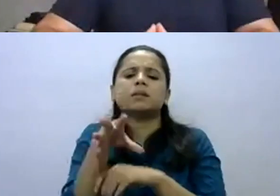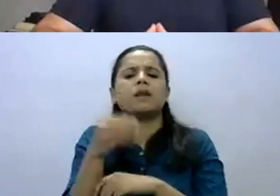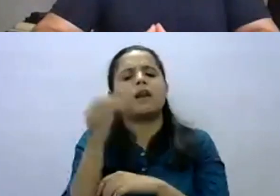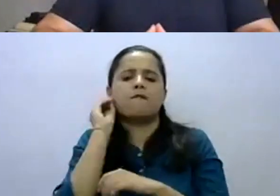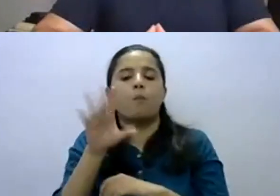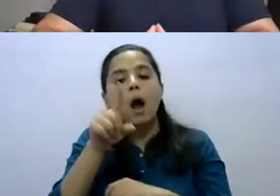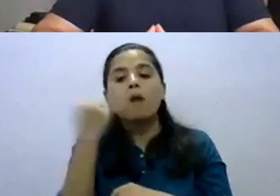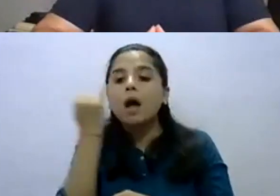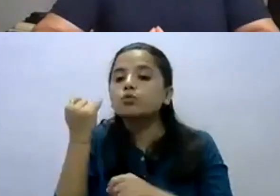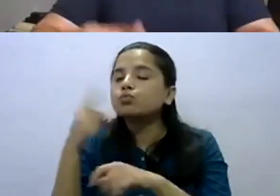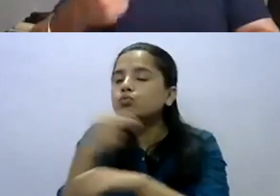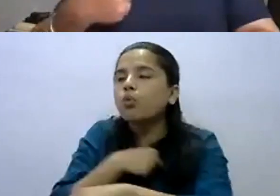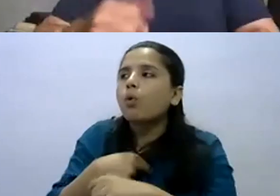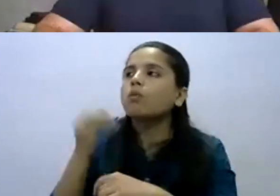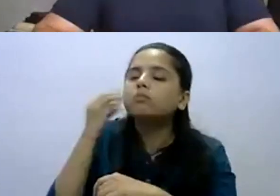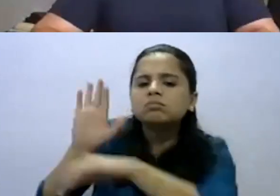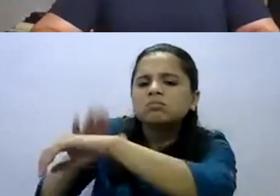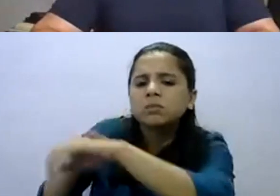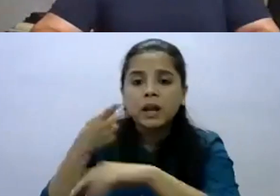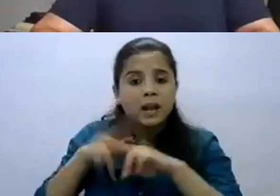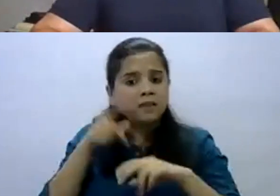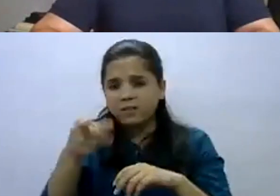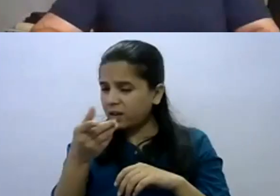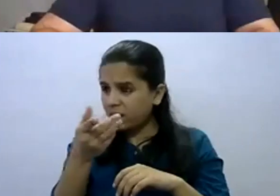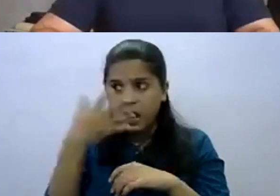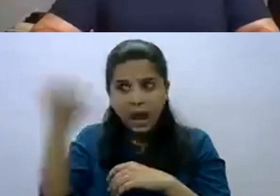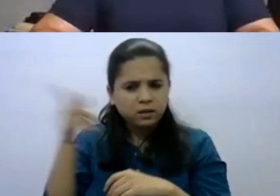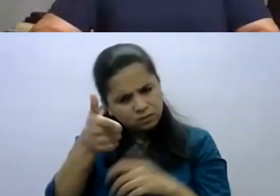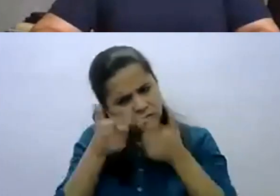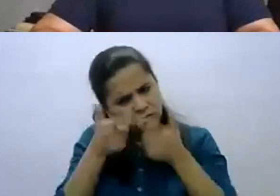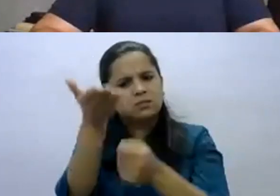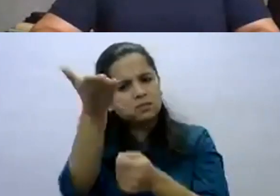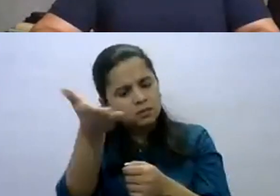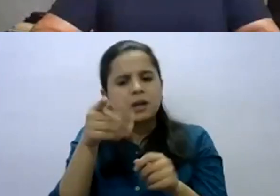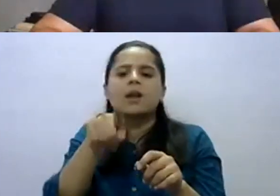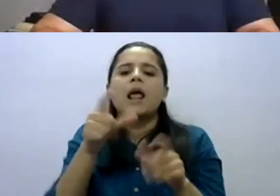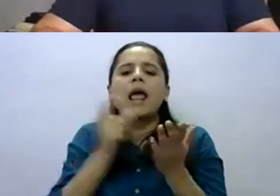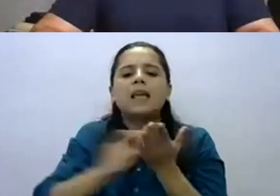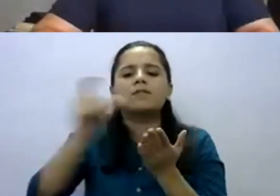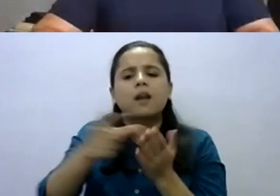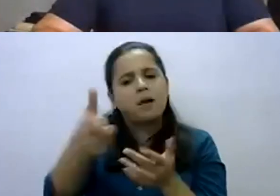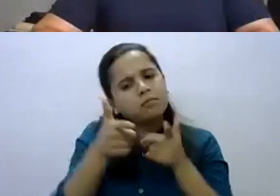someone. If you can't find someone, DM me, I will help you on my Instagram account.